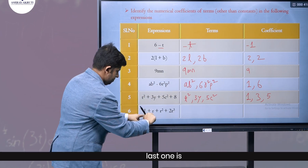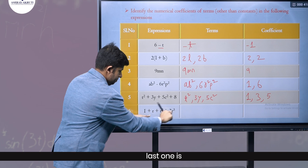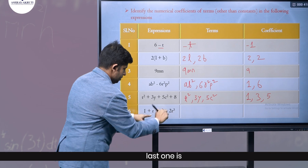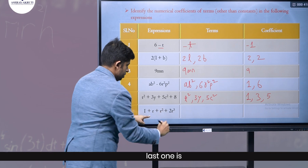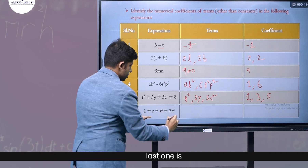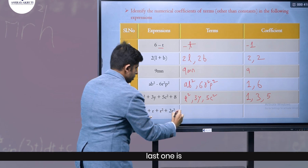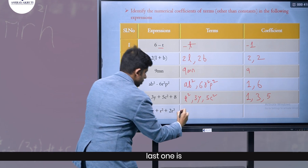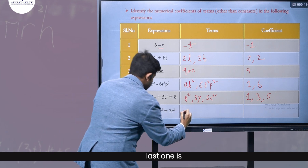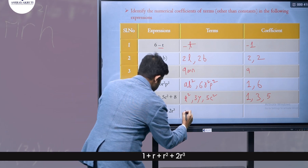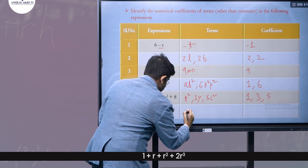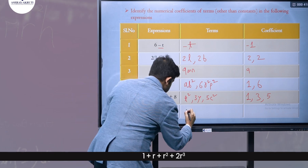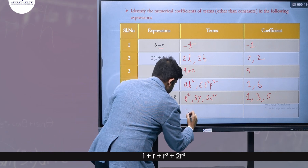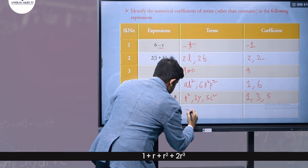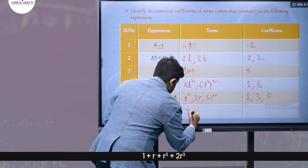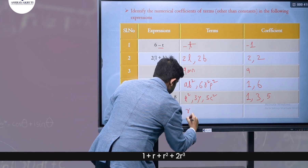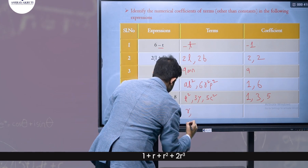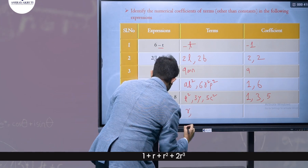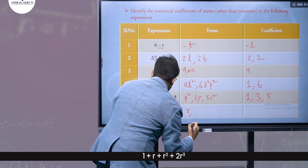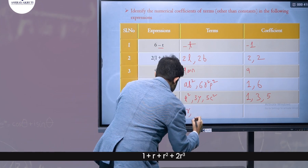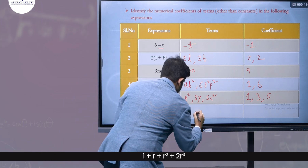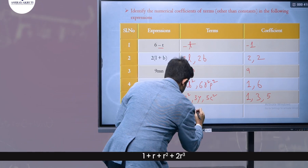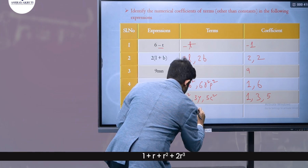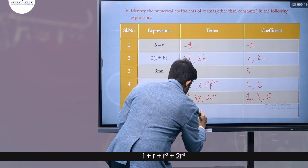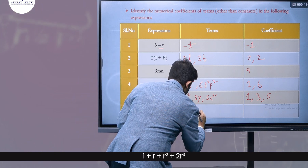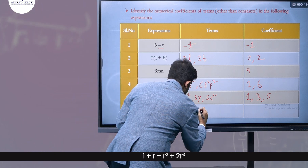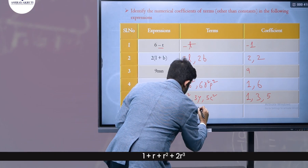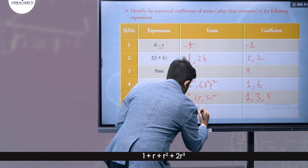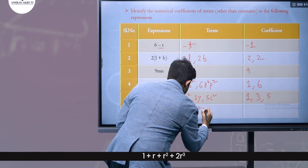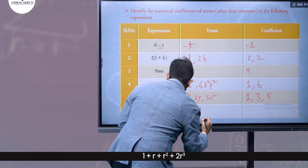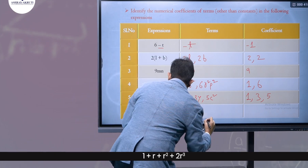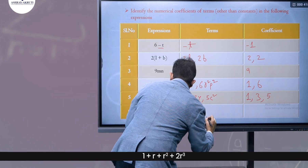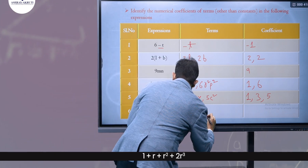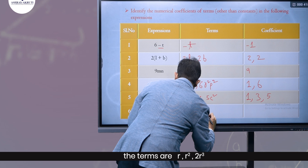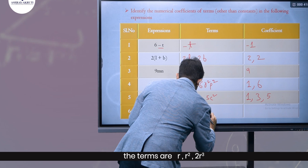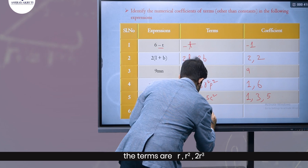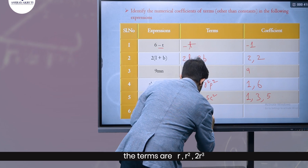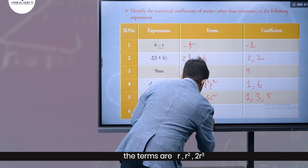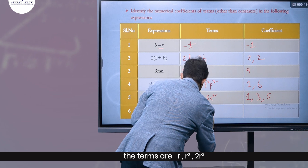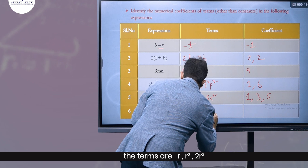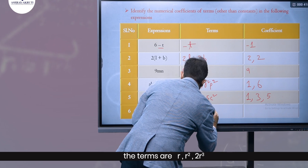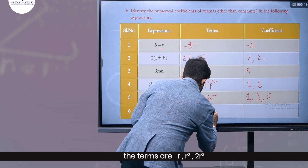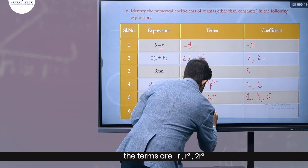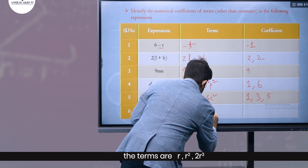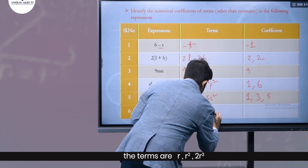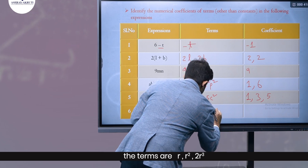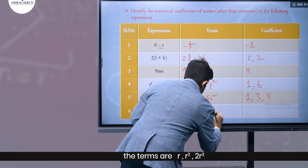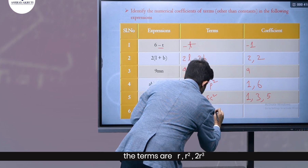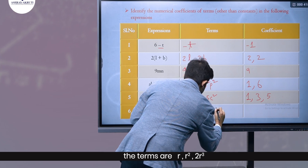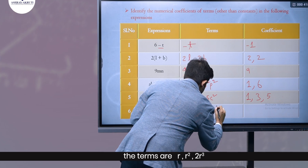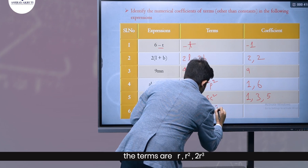Last one is 1 plus r square plus 2r cube. The terms are r, r